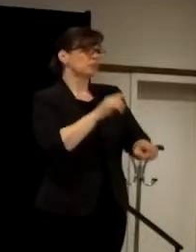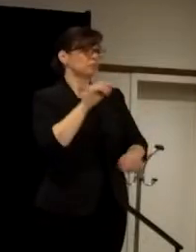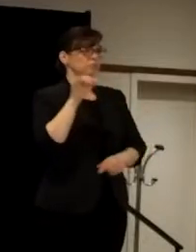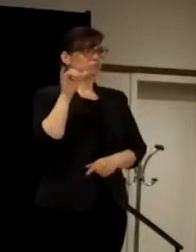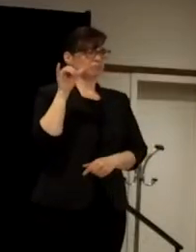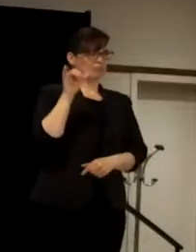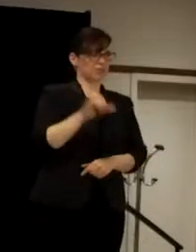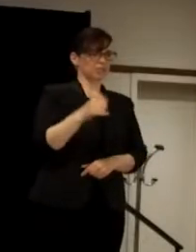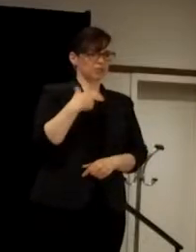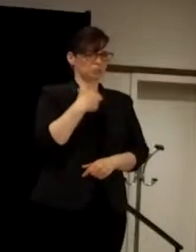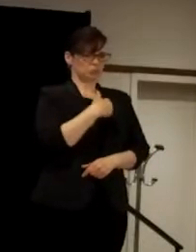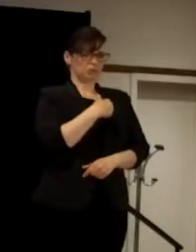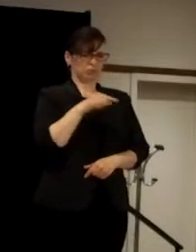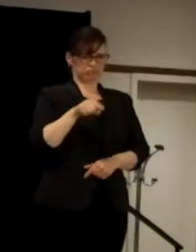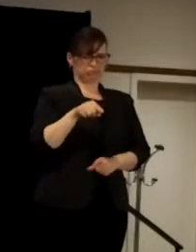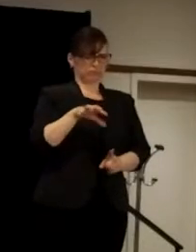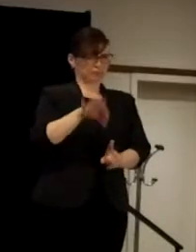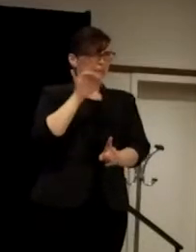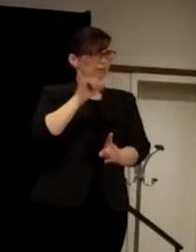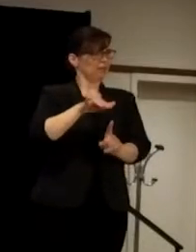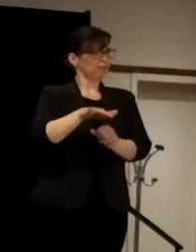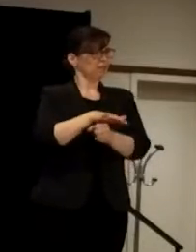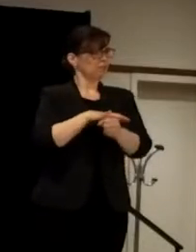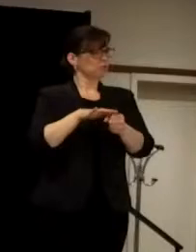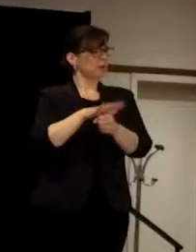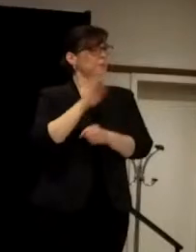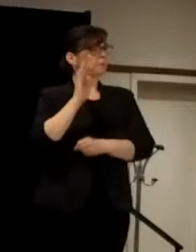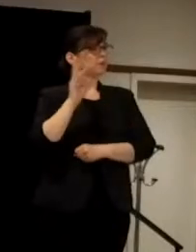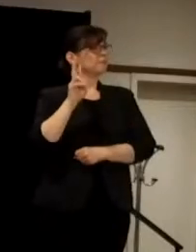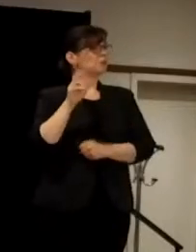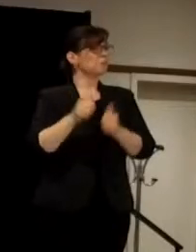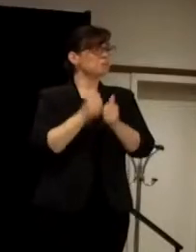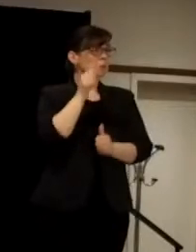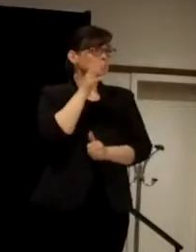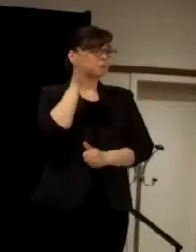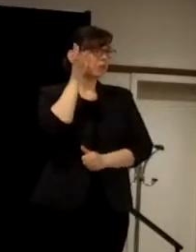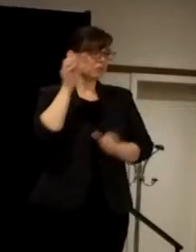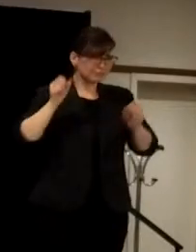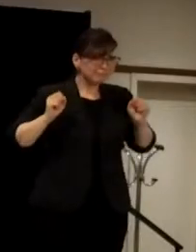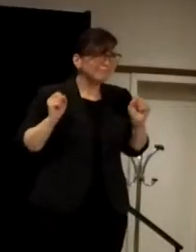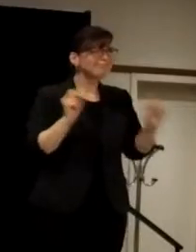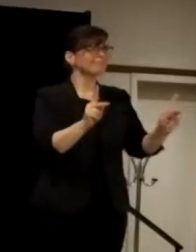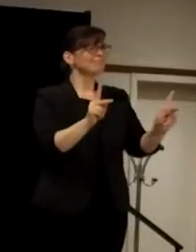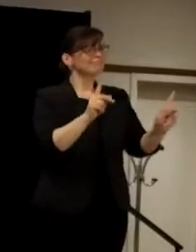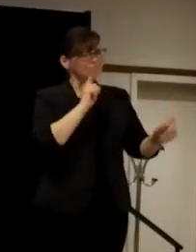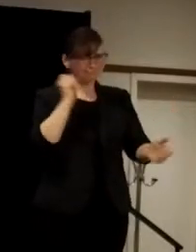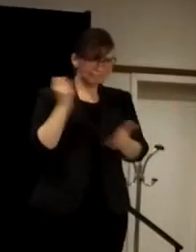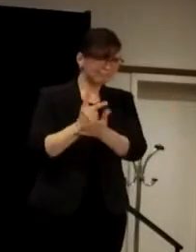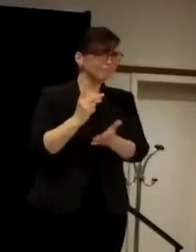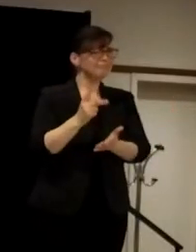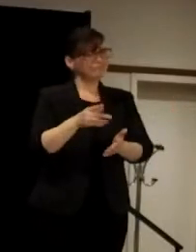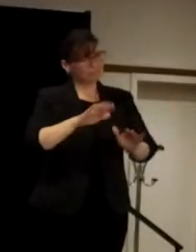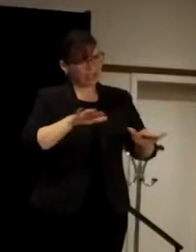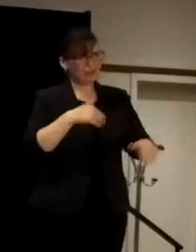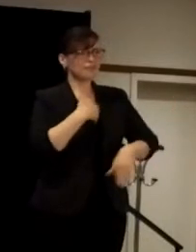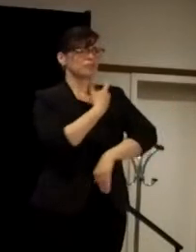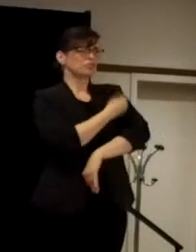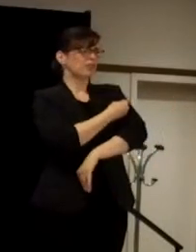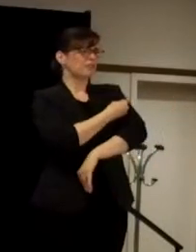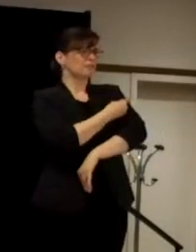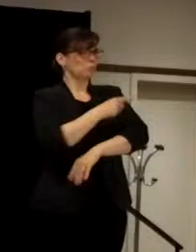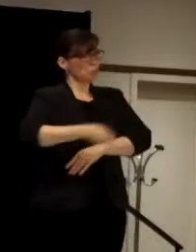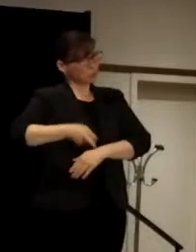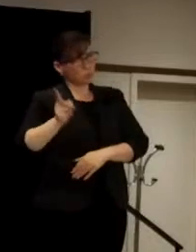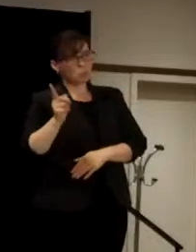their kids was the Baldwinsville School District. So they go first then, because that's the best use of our infrastructure.